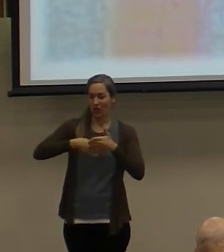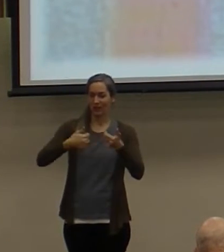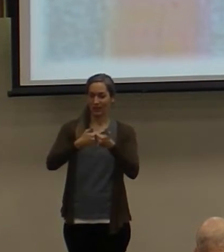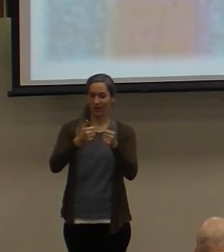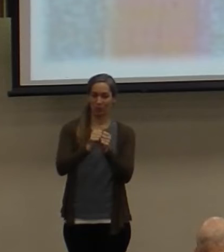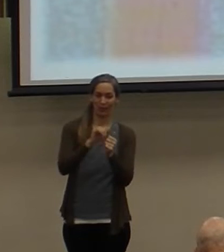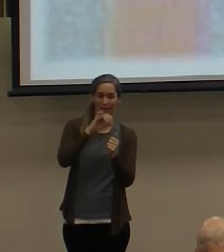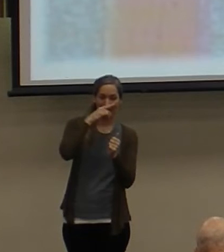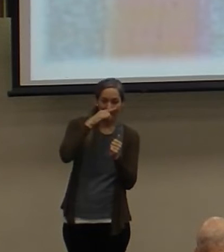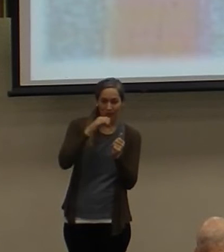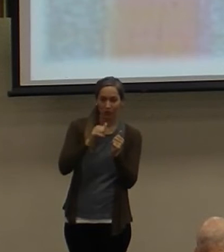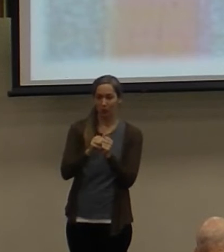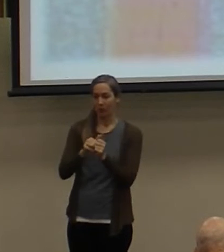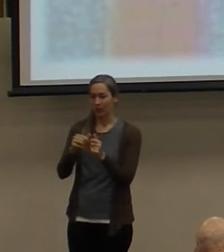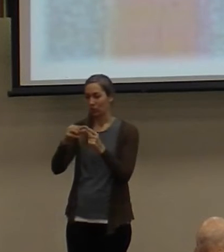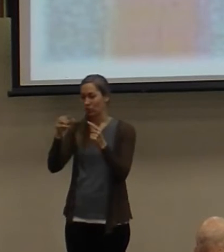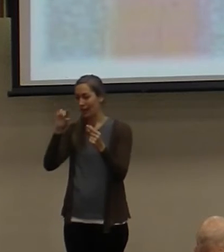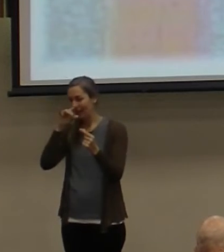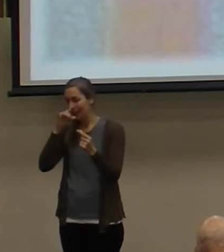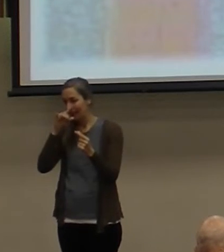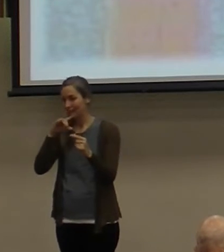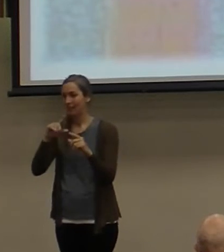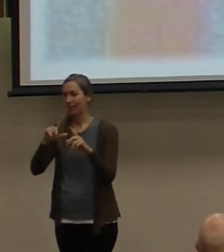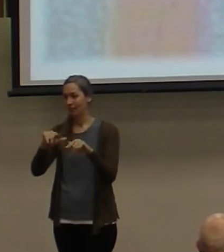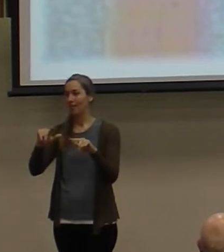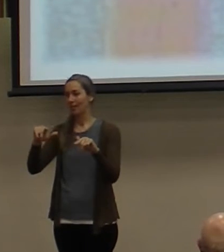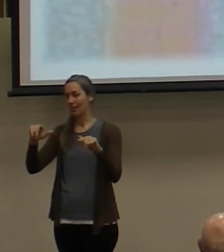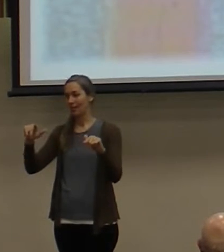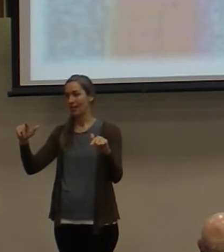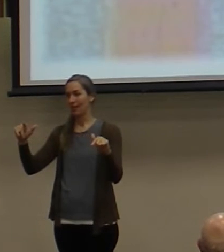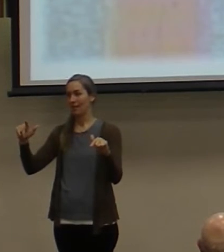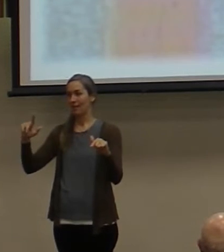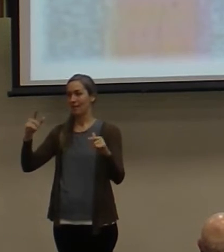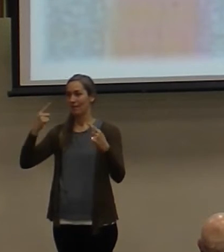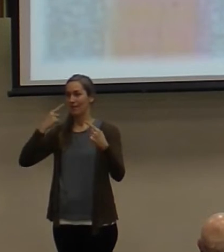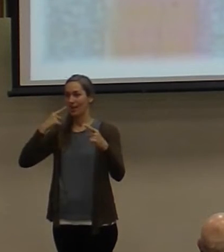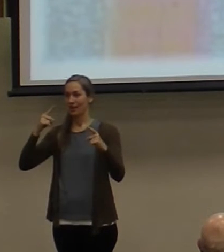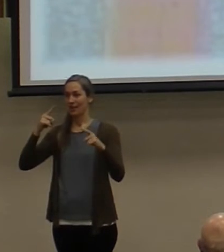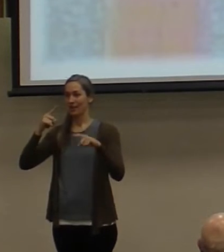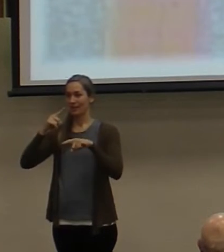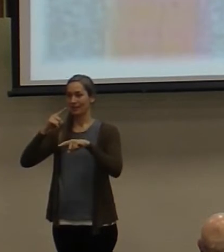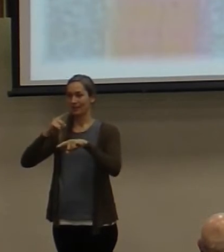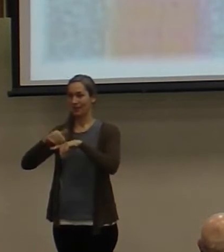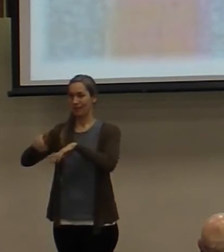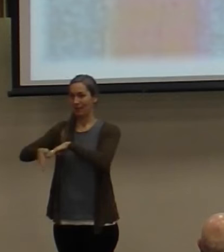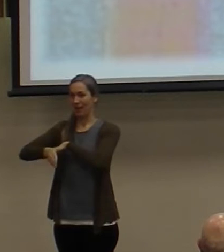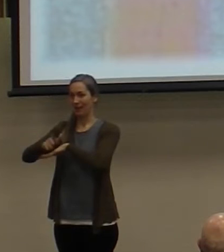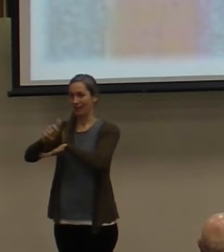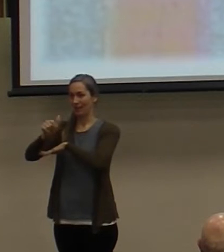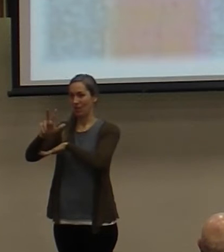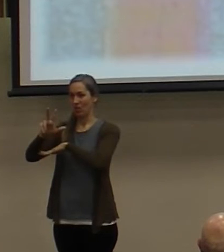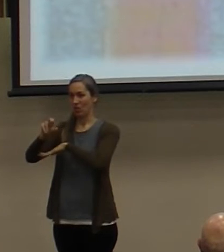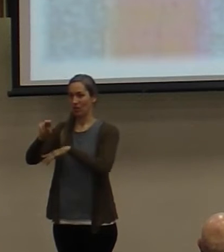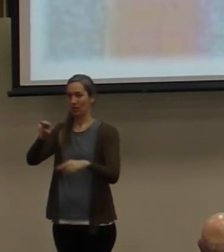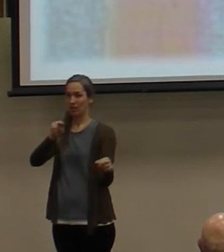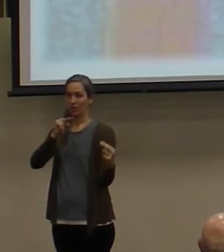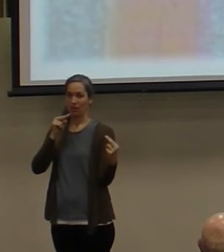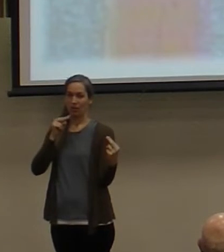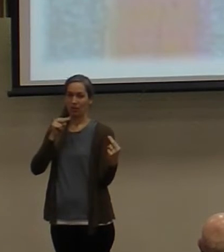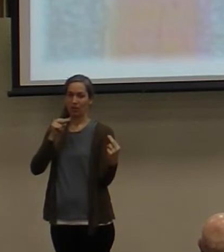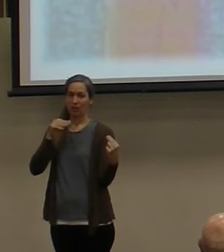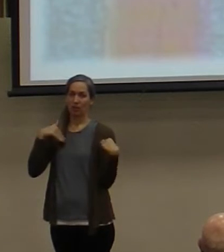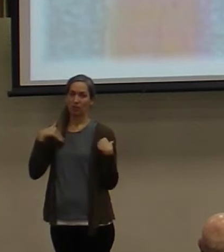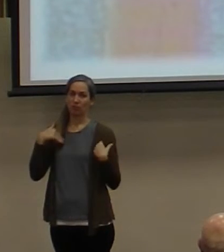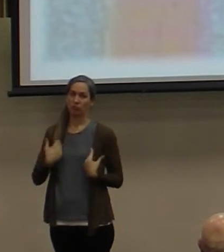and on and on and on it goes. And finally, by about 10:30 at night, you look at one another and you are